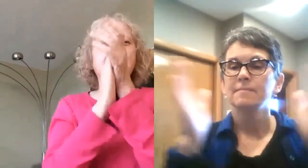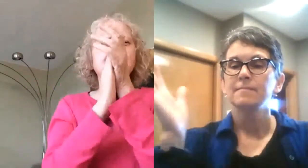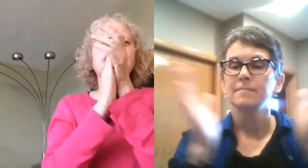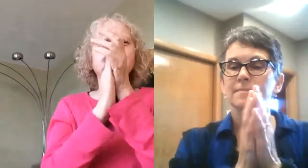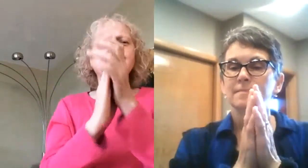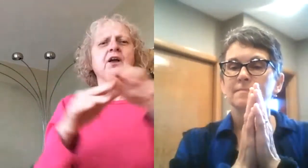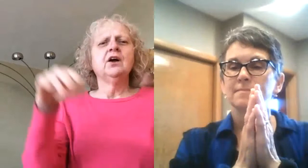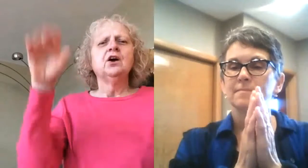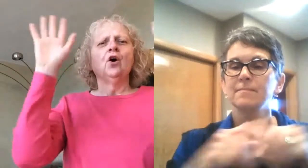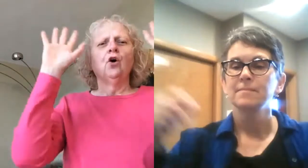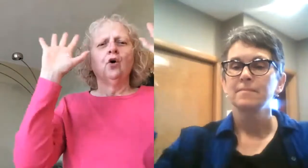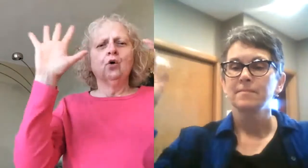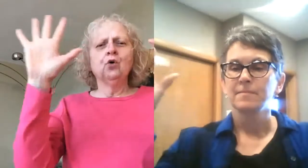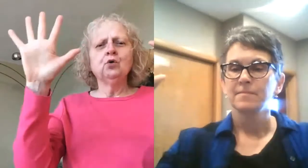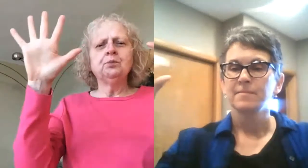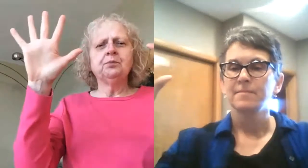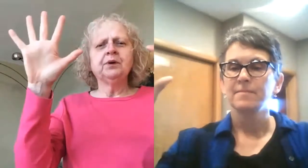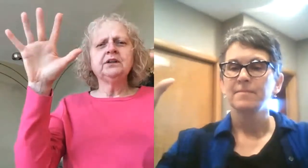clap, clap.